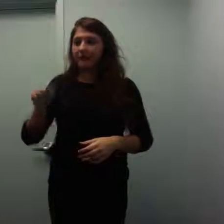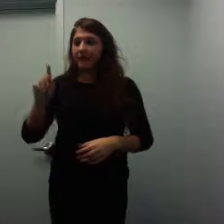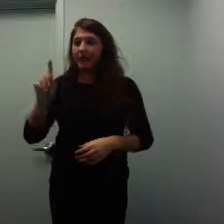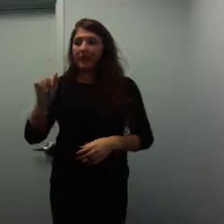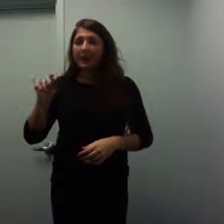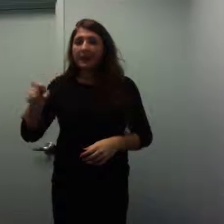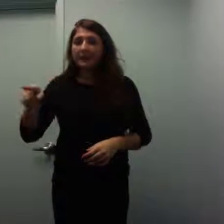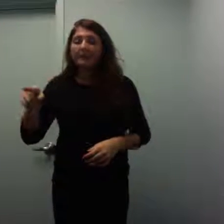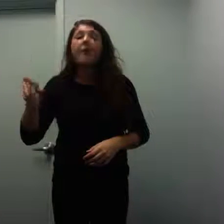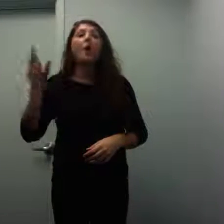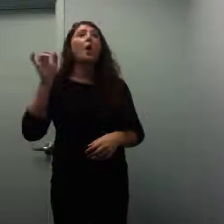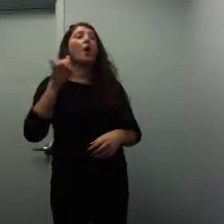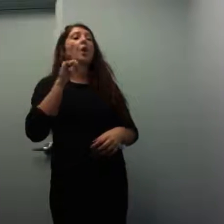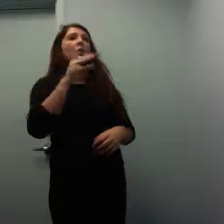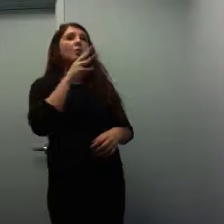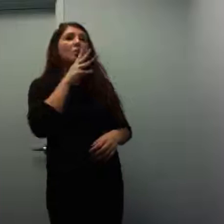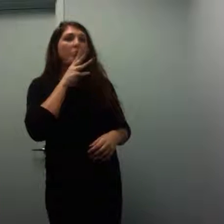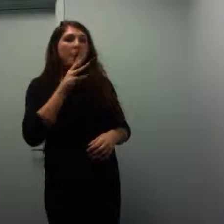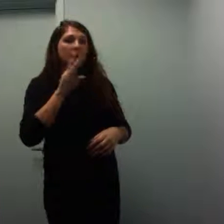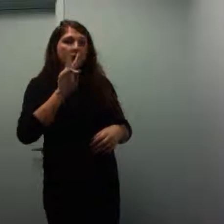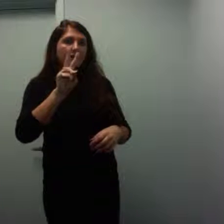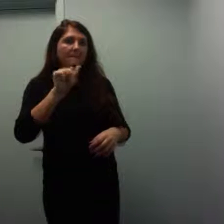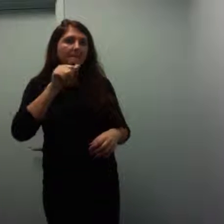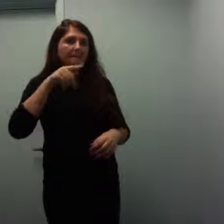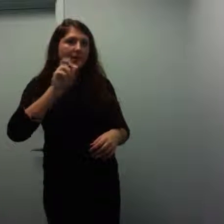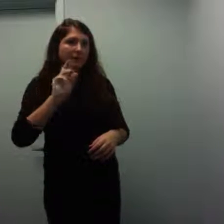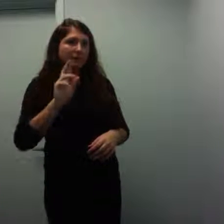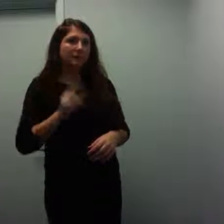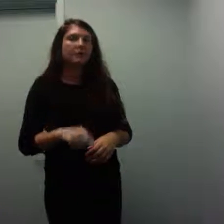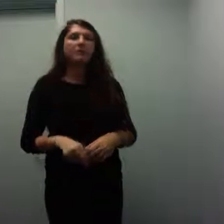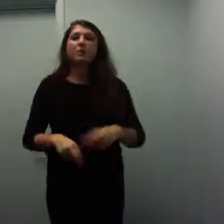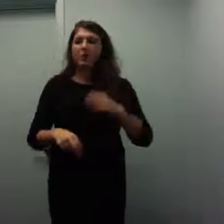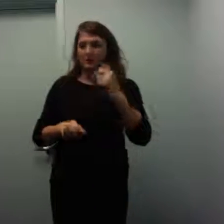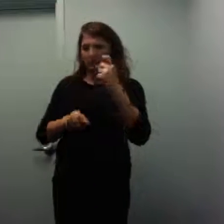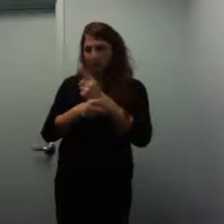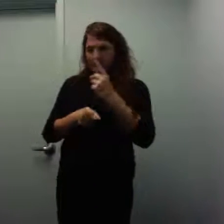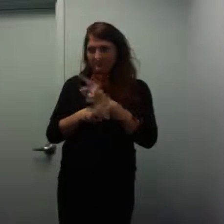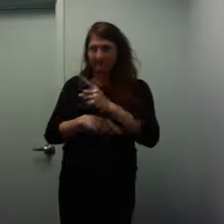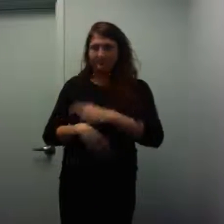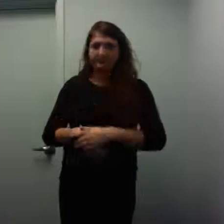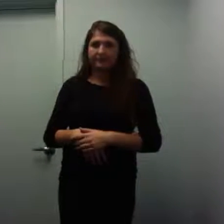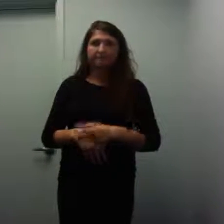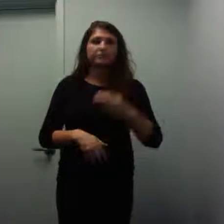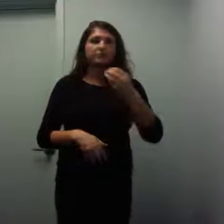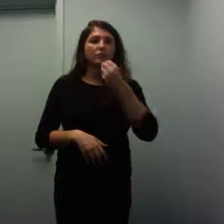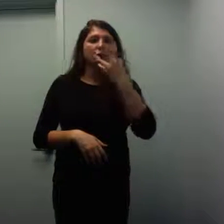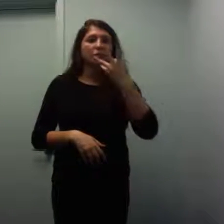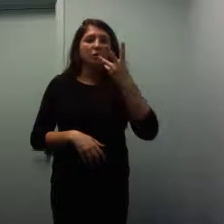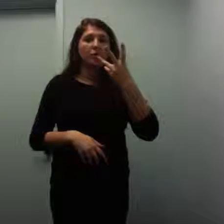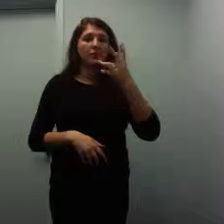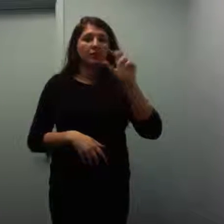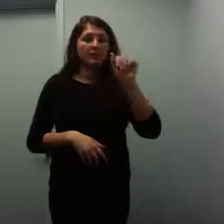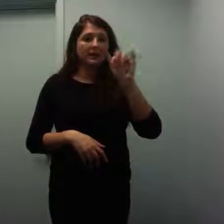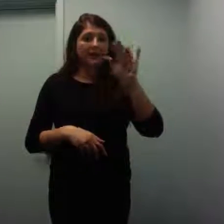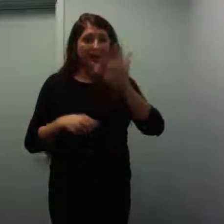Oh, water vapor. Water vapor. Right. The warmer the air, the more space it has to store water